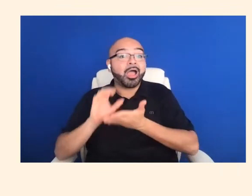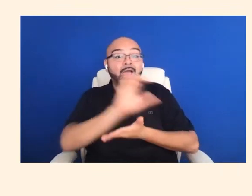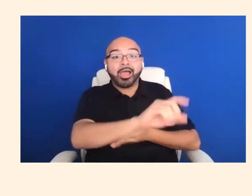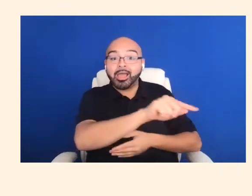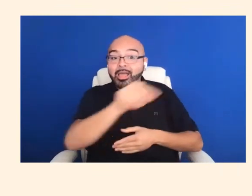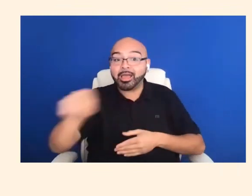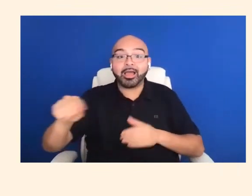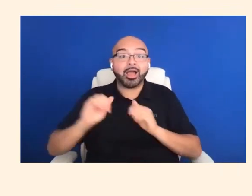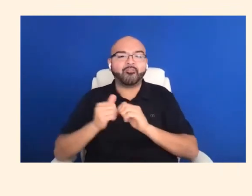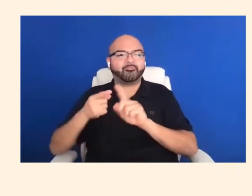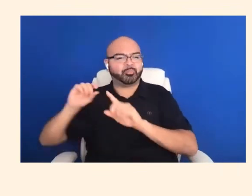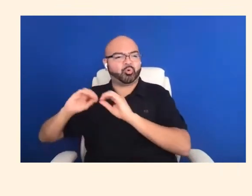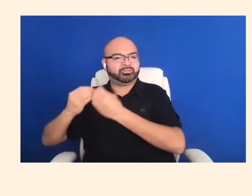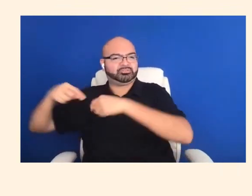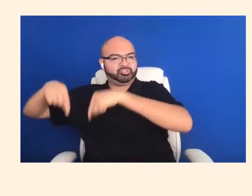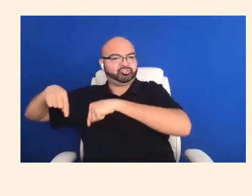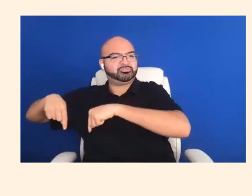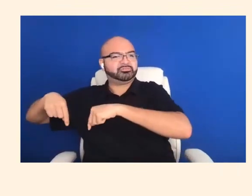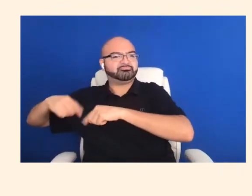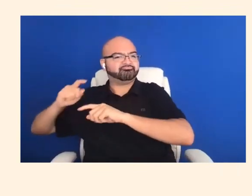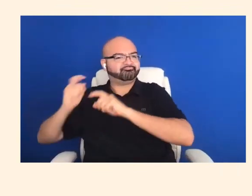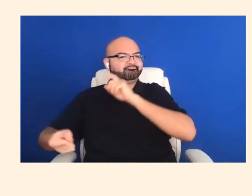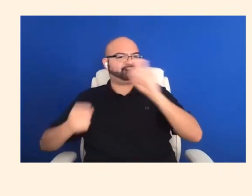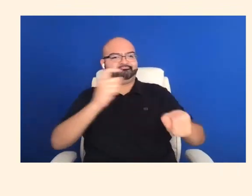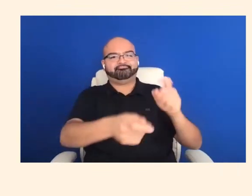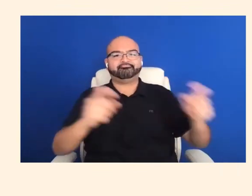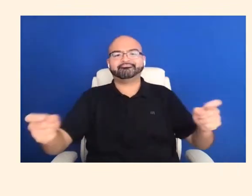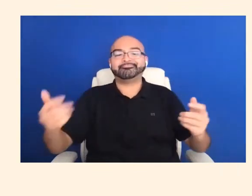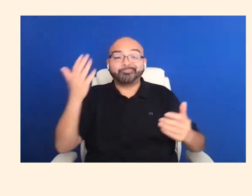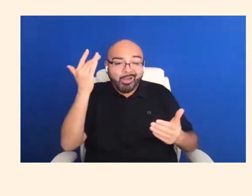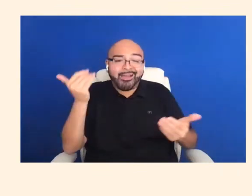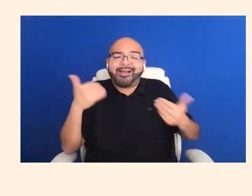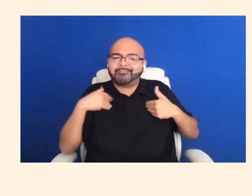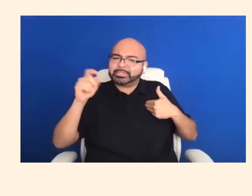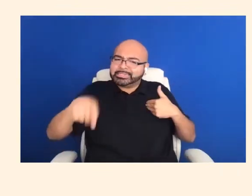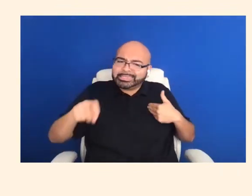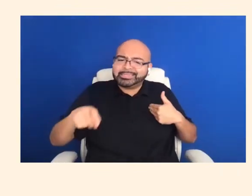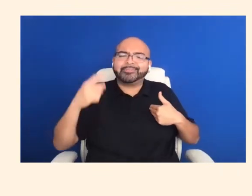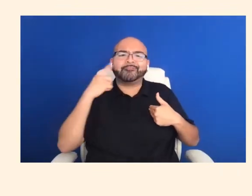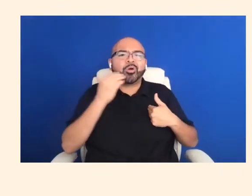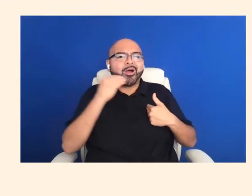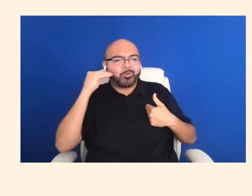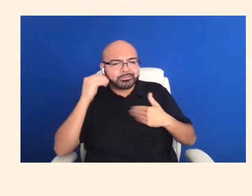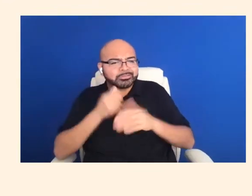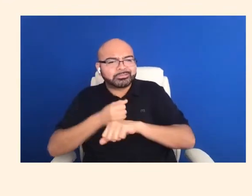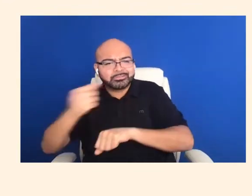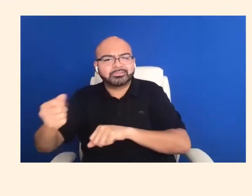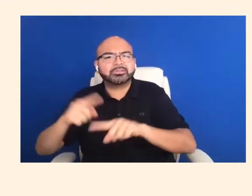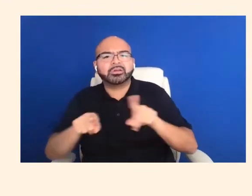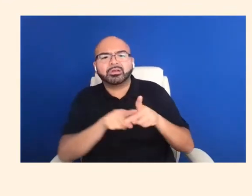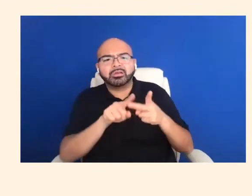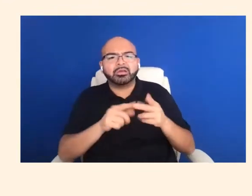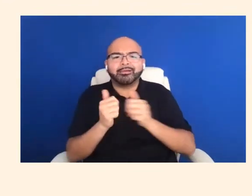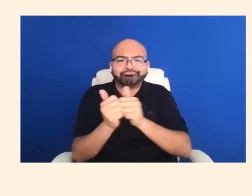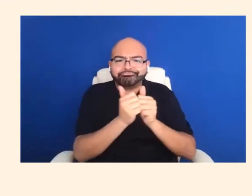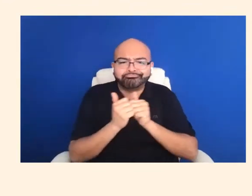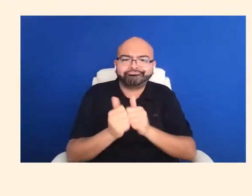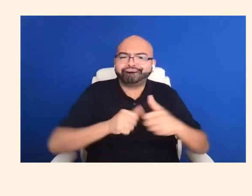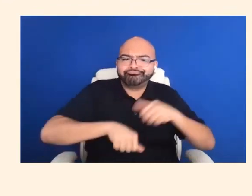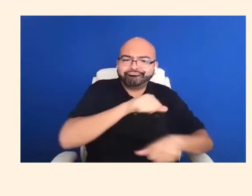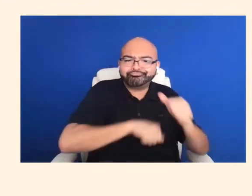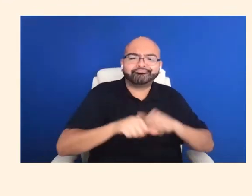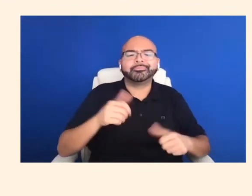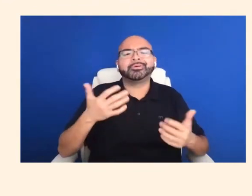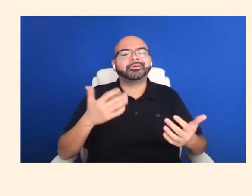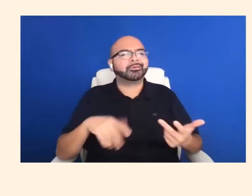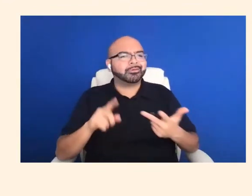there's a need. There is not only a need for housing, but there's a need for camaraderie. There is a need for Mhm. essentially